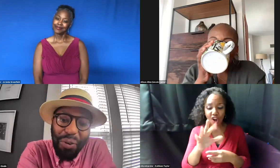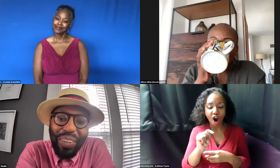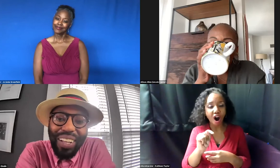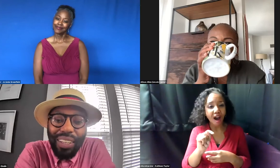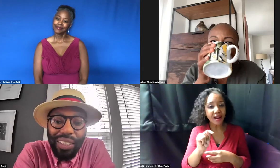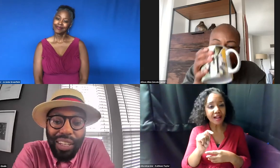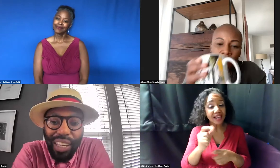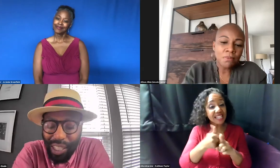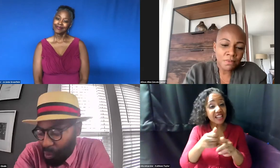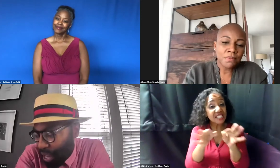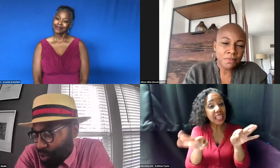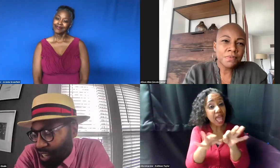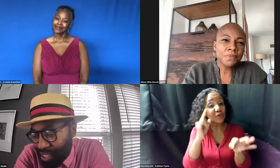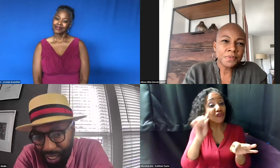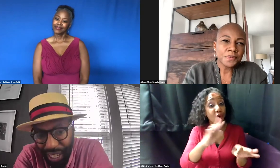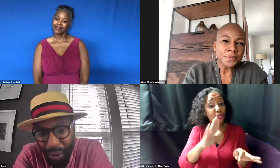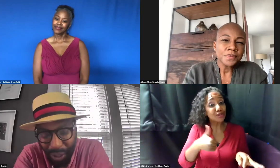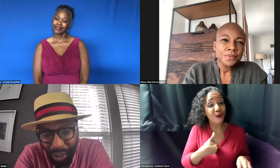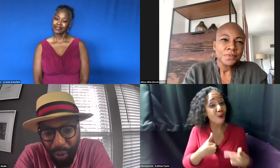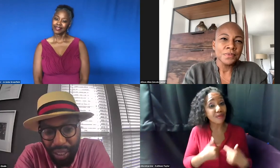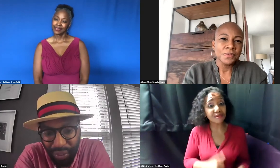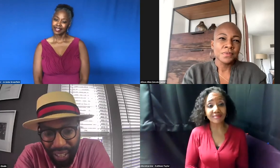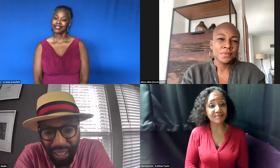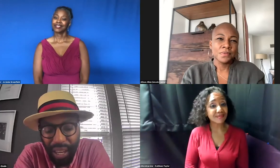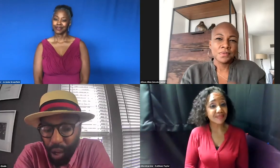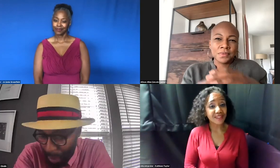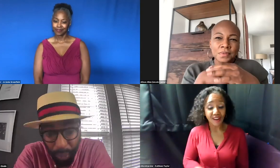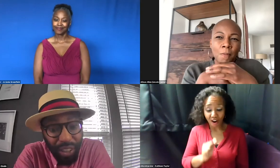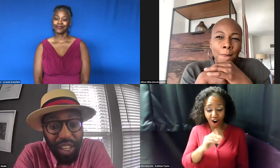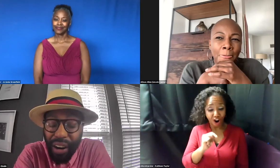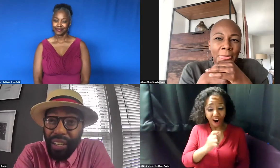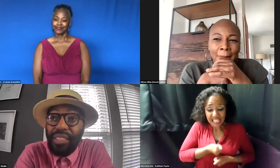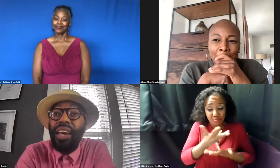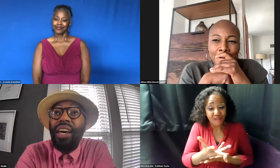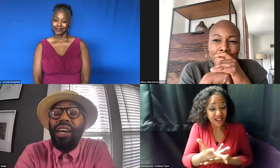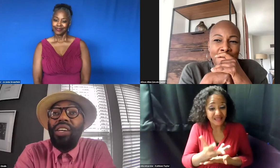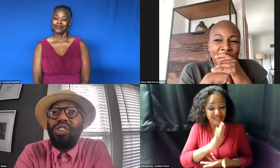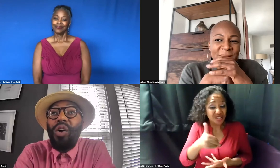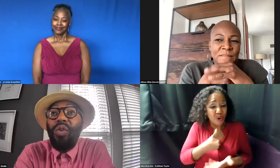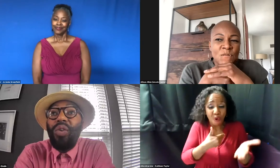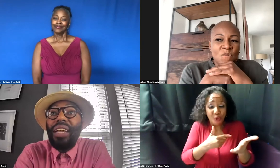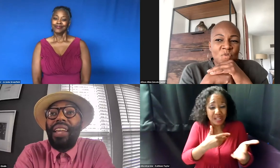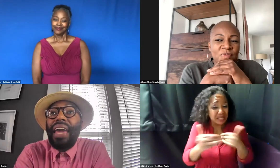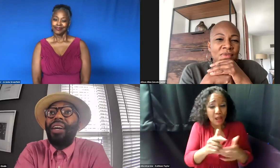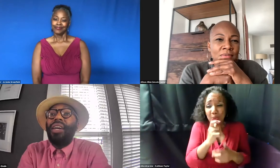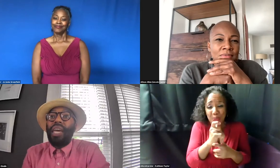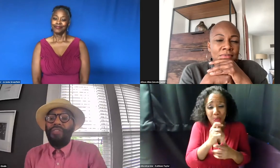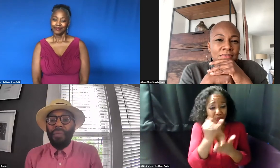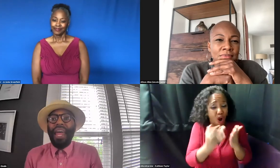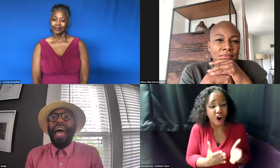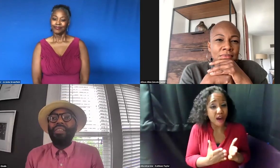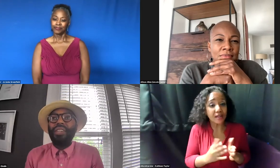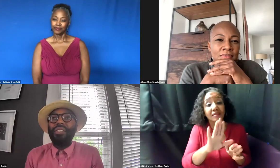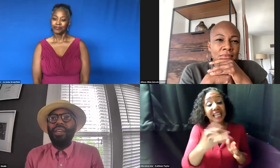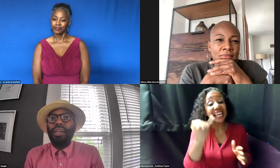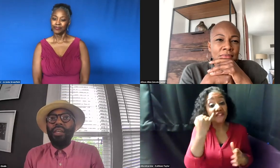of the soul. It is the way to articulate what the soul is feeling, no matter what the art is. So it's like, if I'm